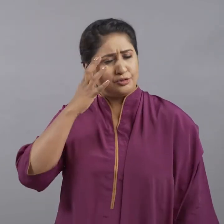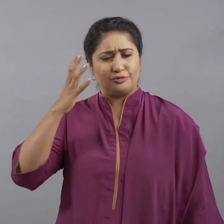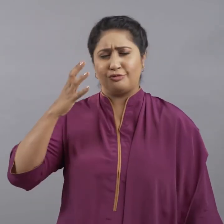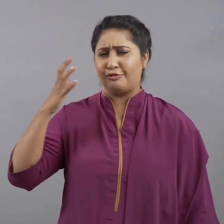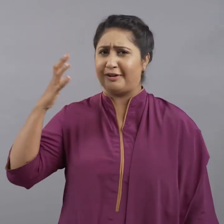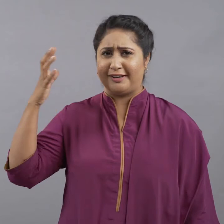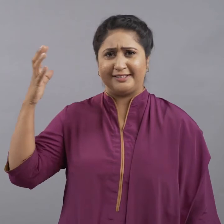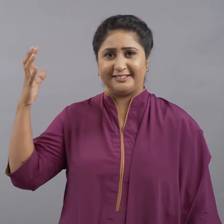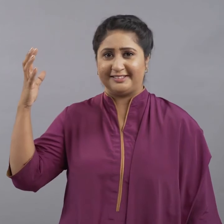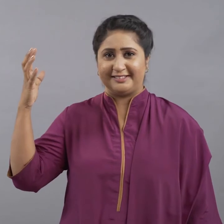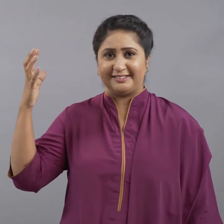stories,